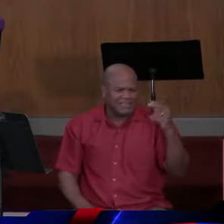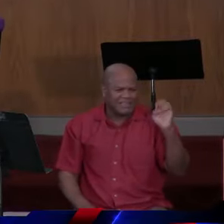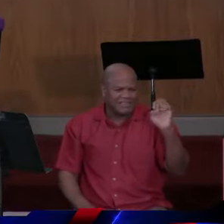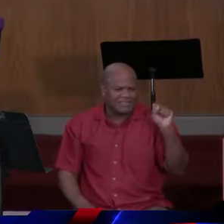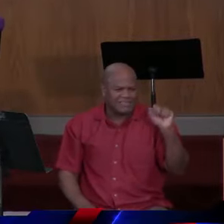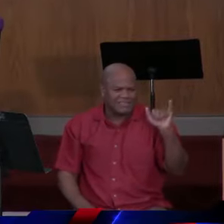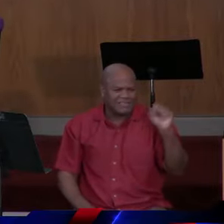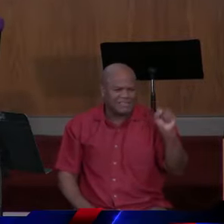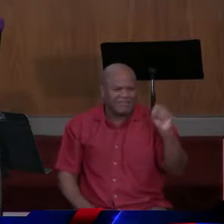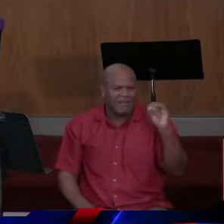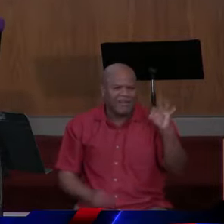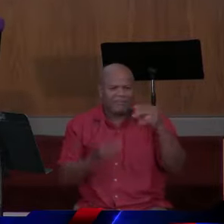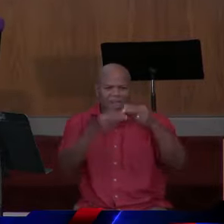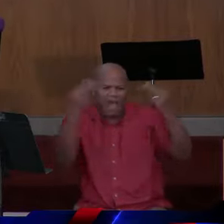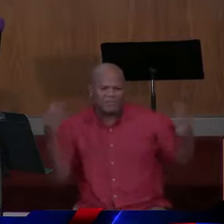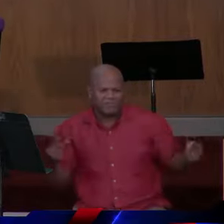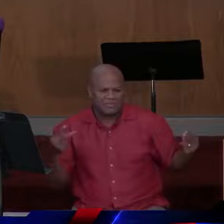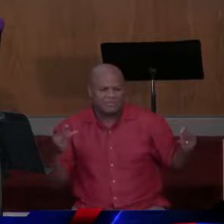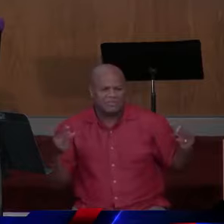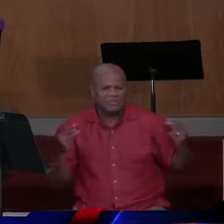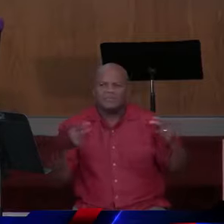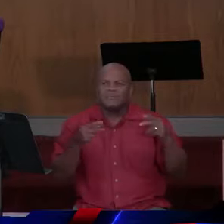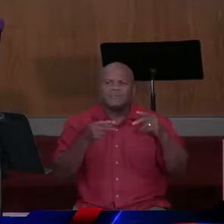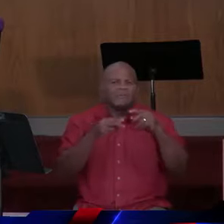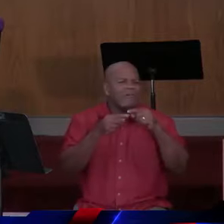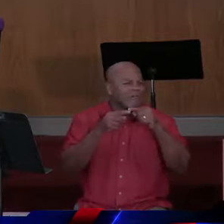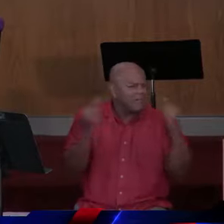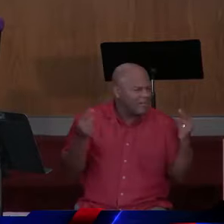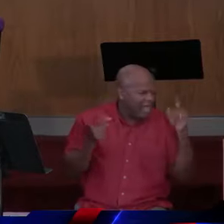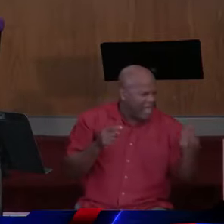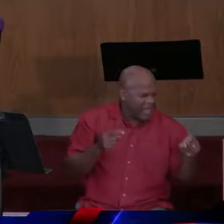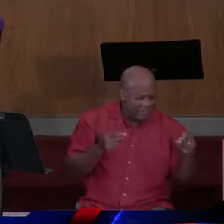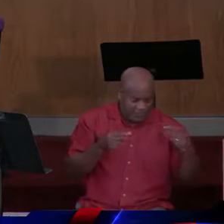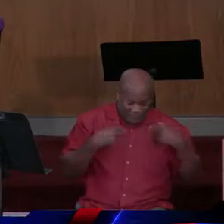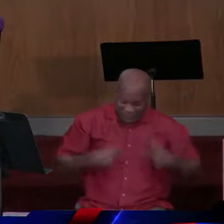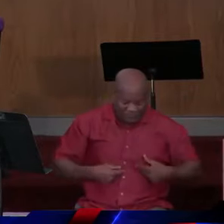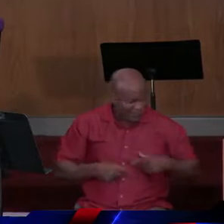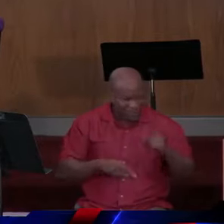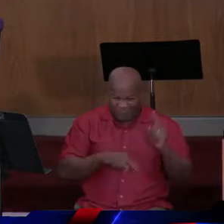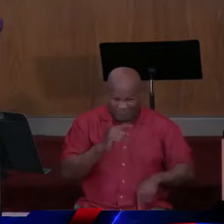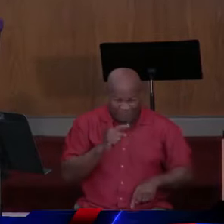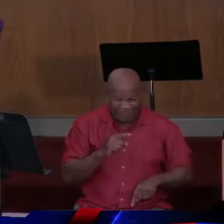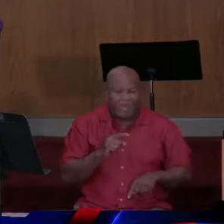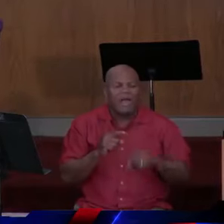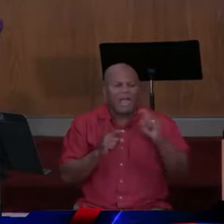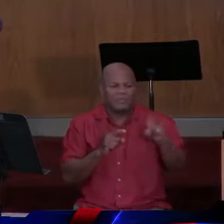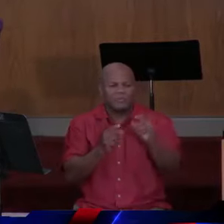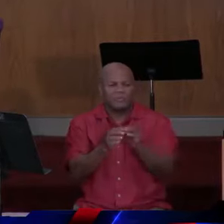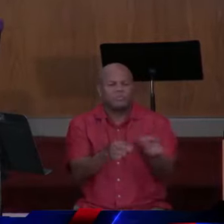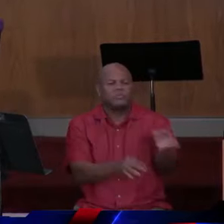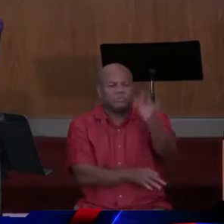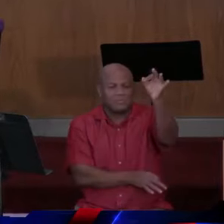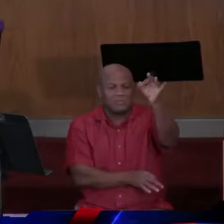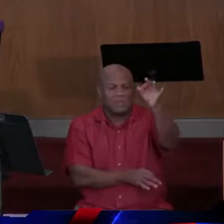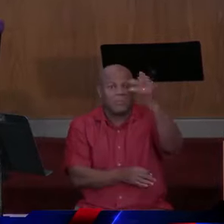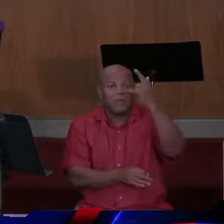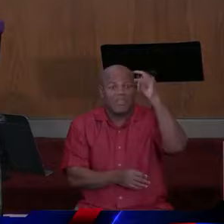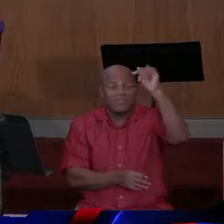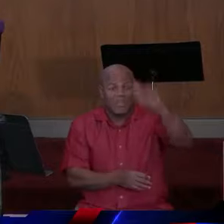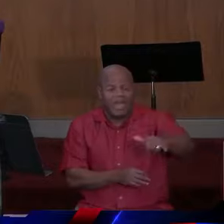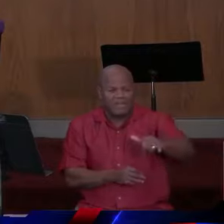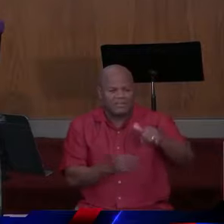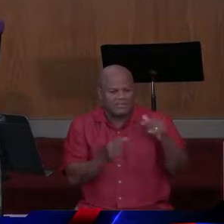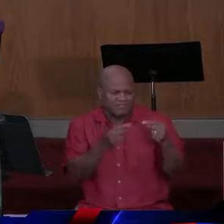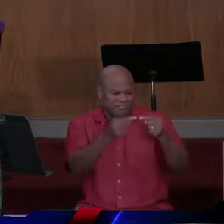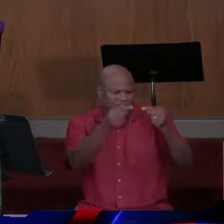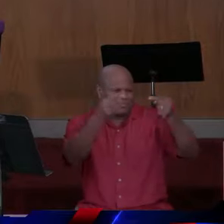see, this is impossible in the flesh. It has to be done in the spirit. And because of this synthesis of